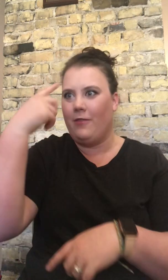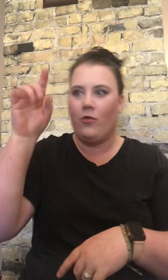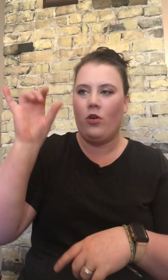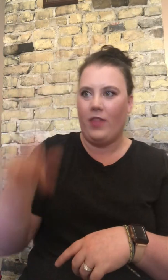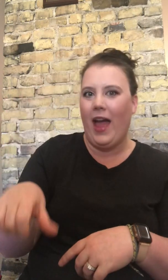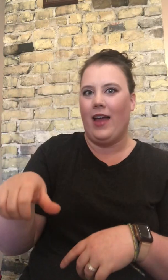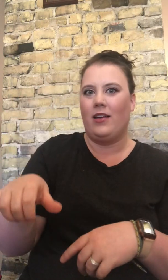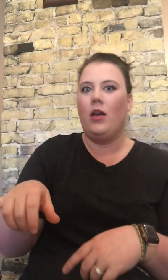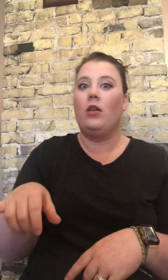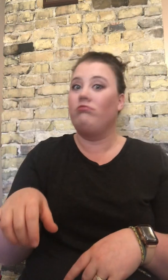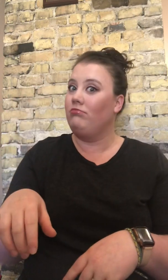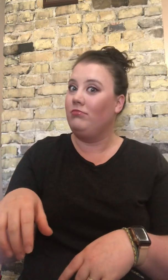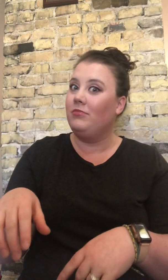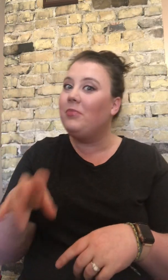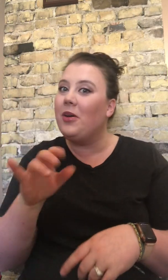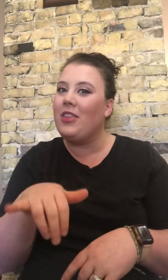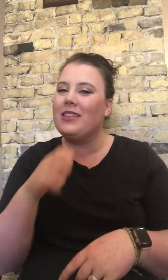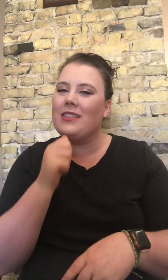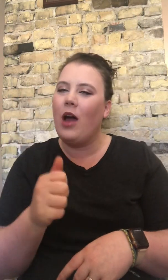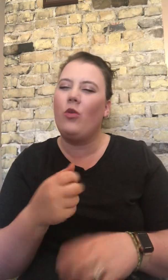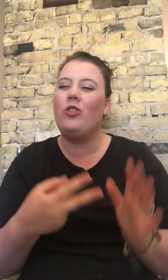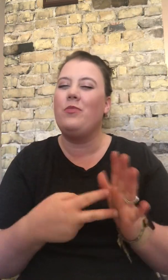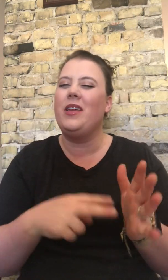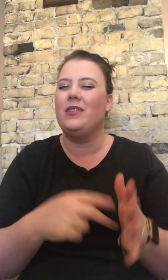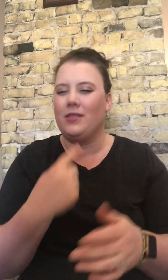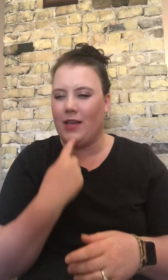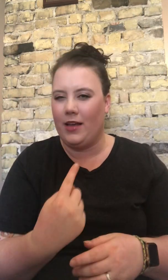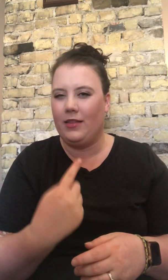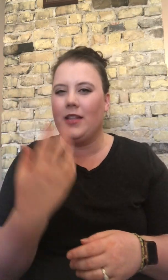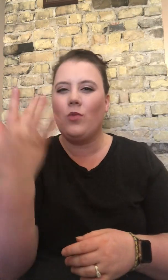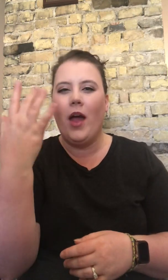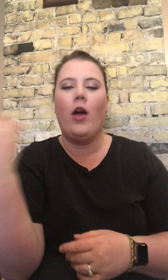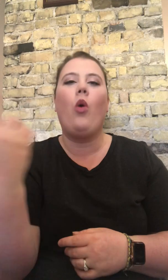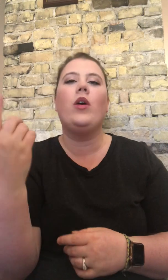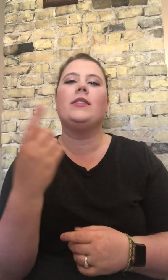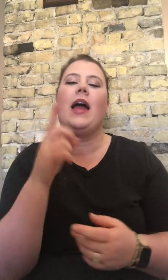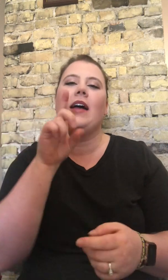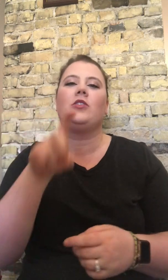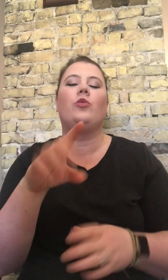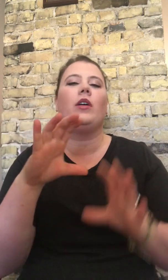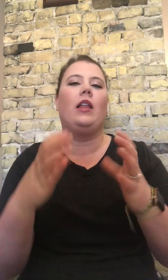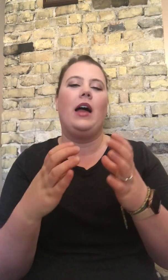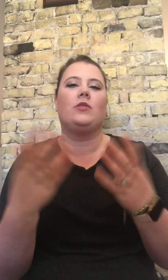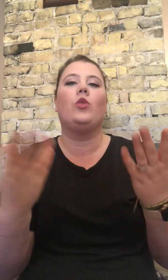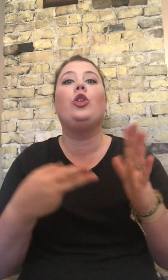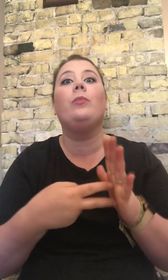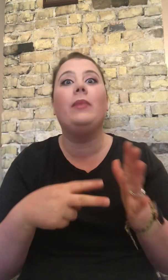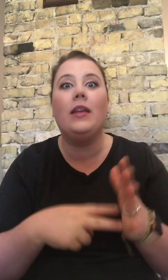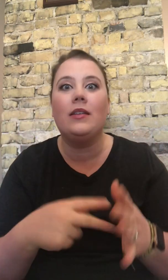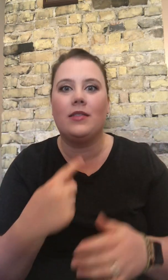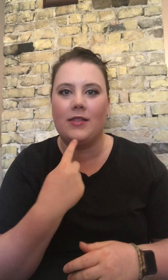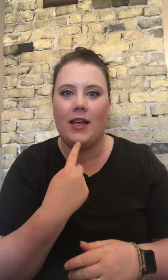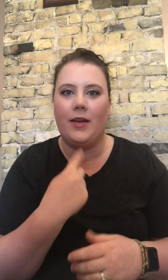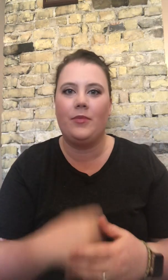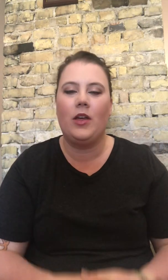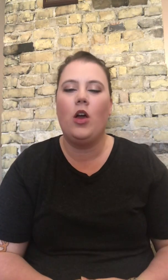for that. But that's not what you mean to say. That's why I always ask you in class, what do you mean to say?